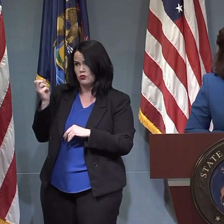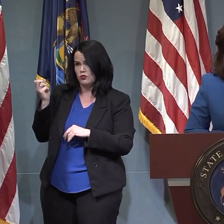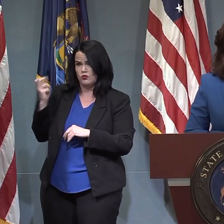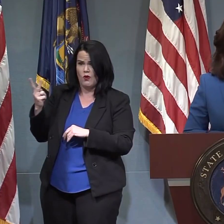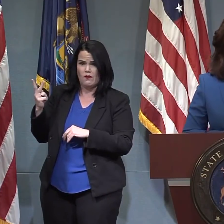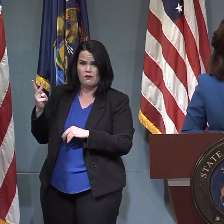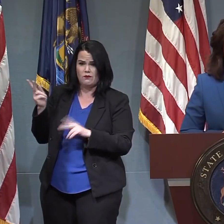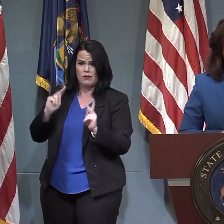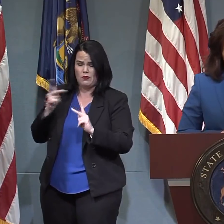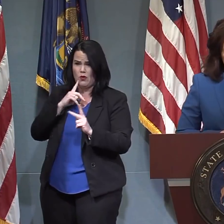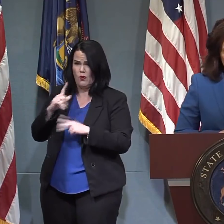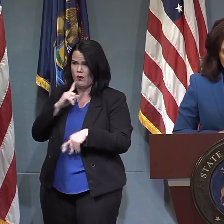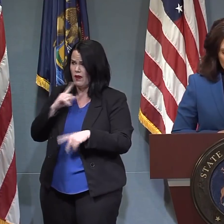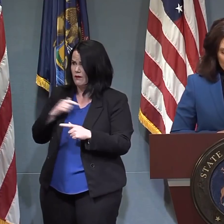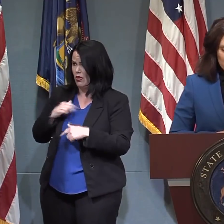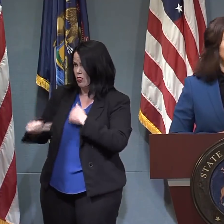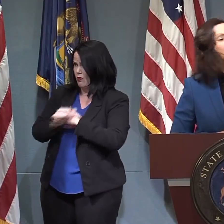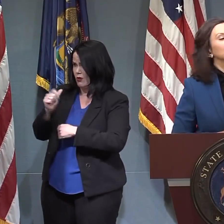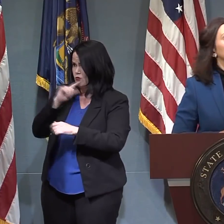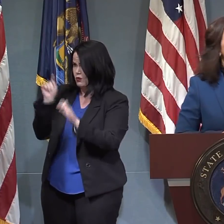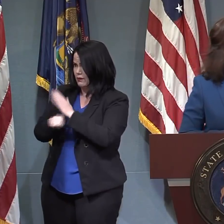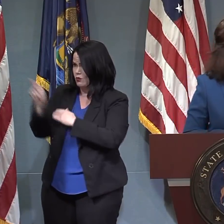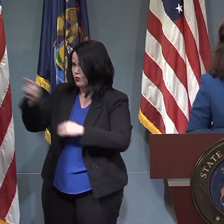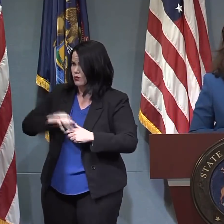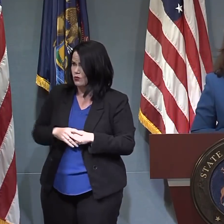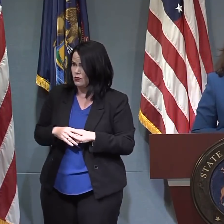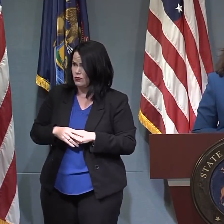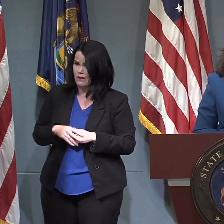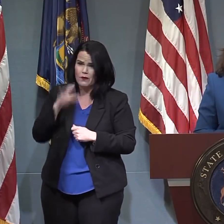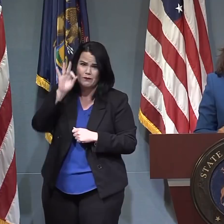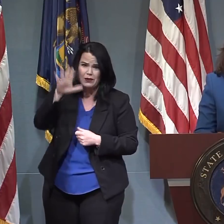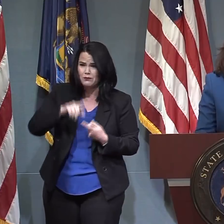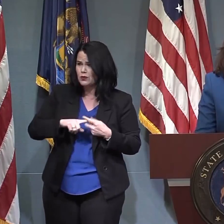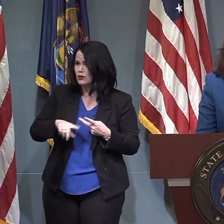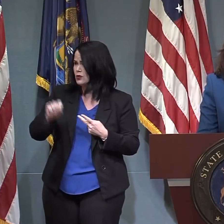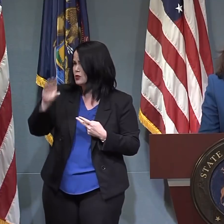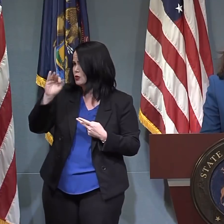social media, Facebook groups. What is your reaction to this?